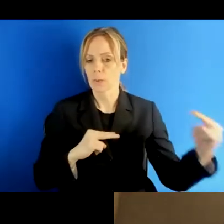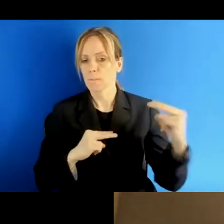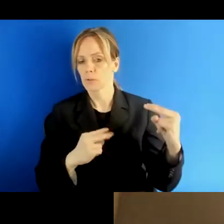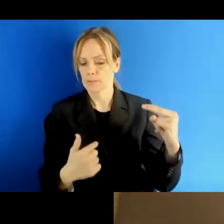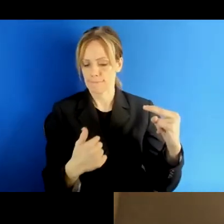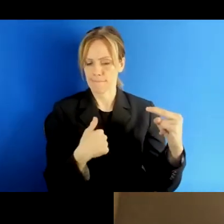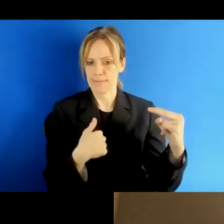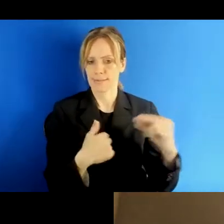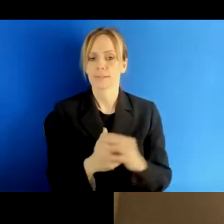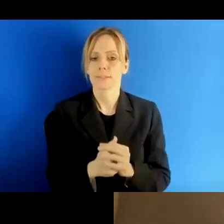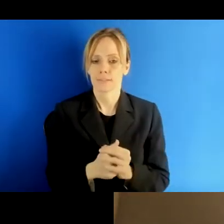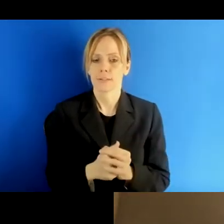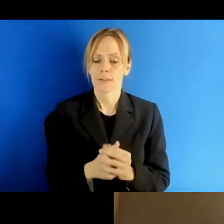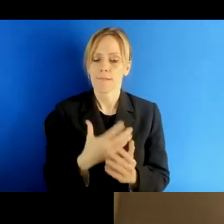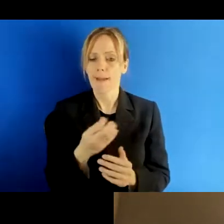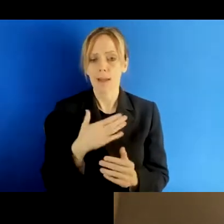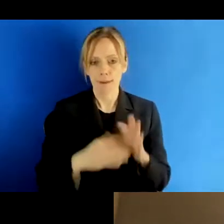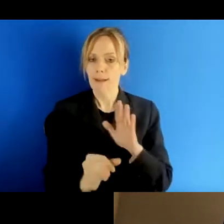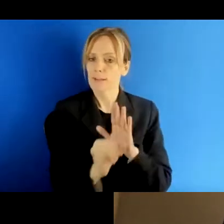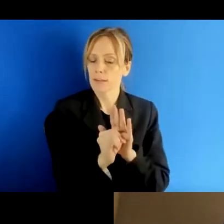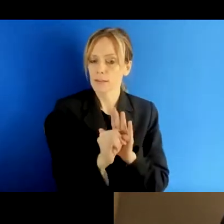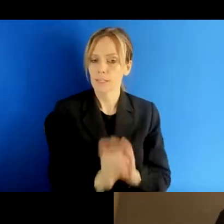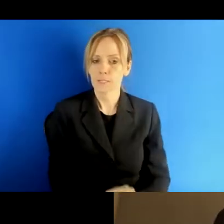and my identities,